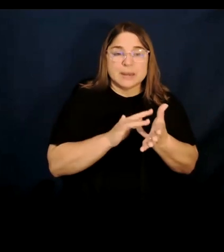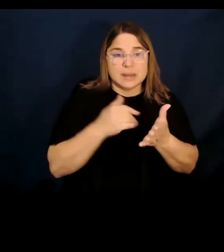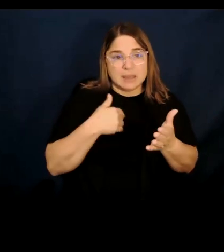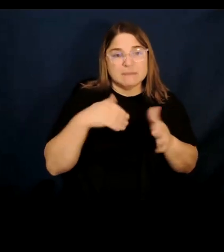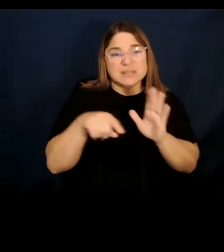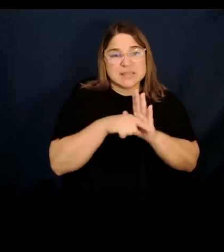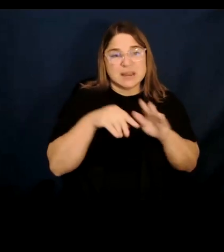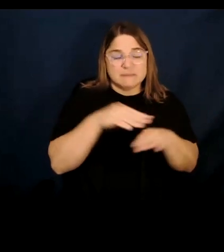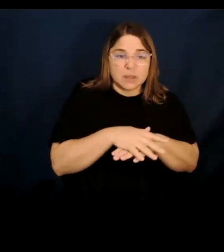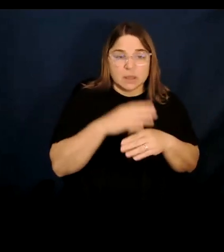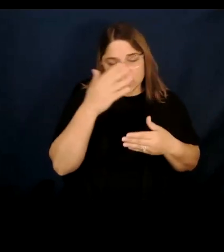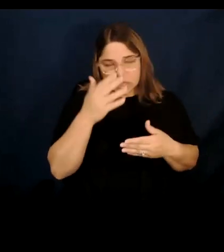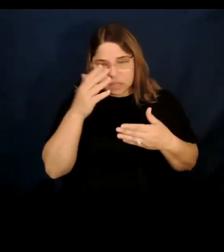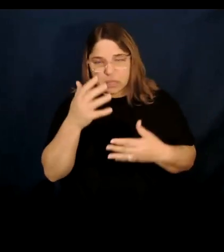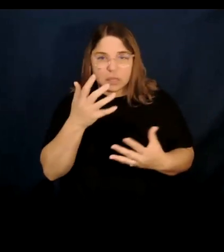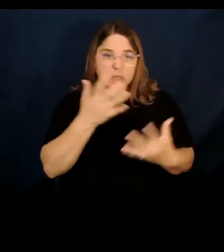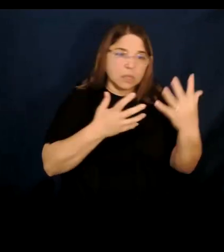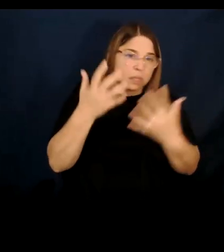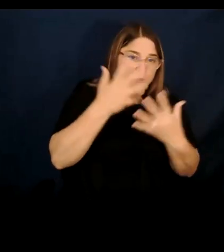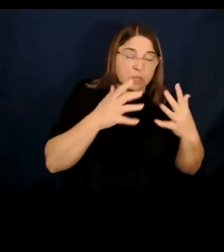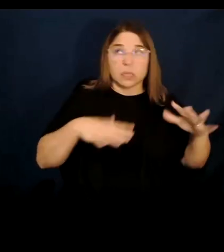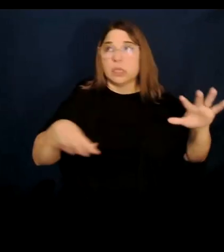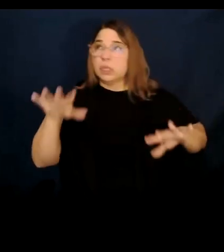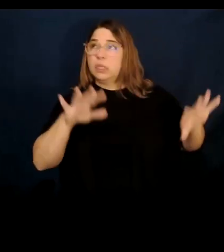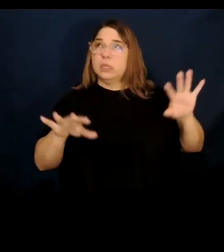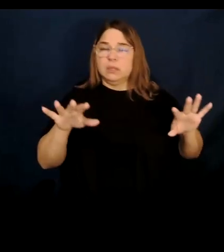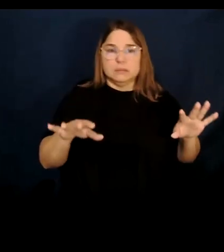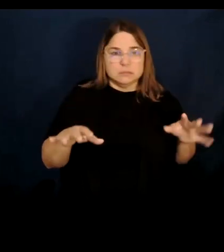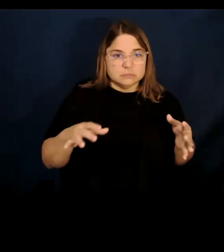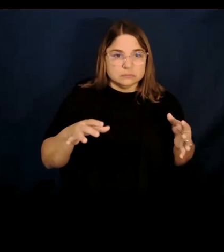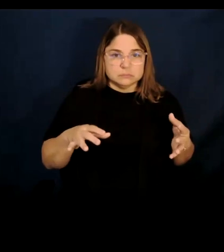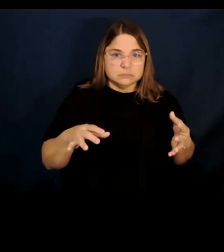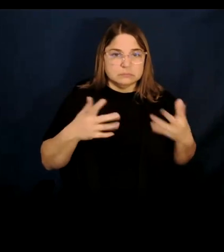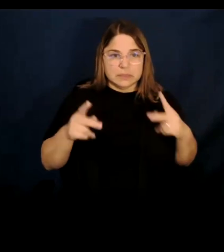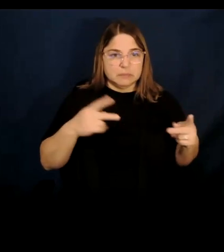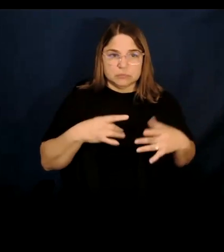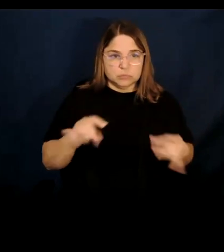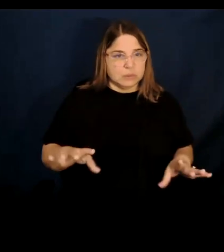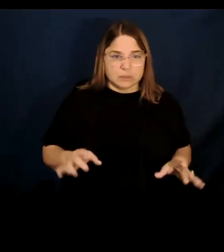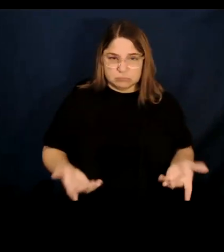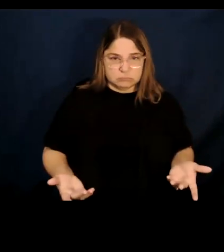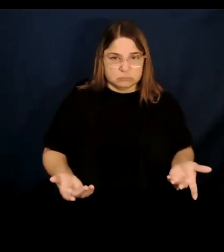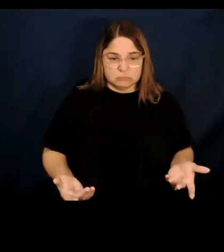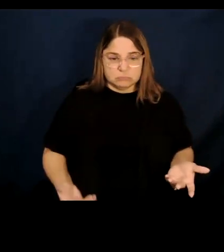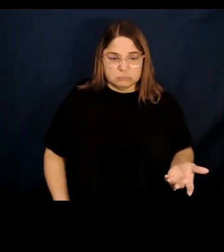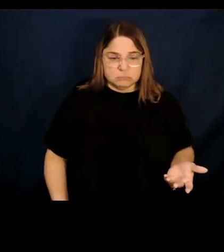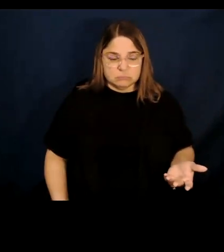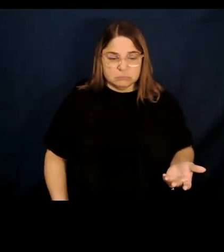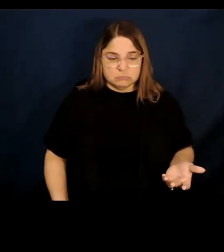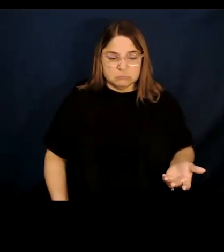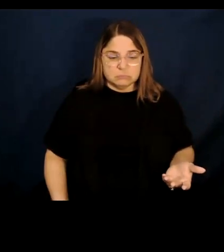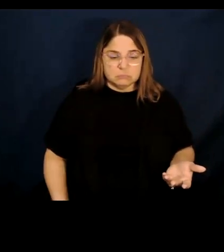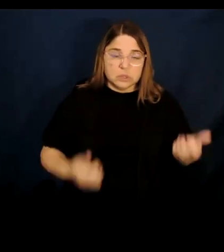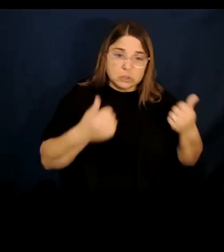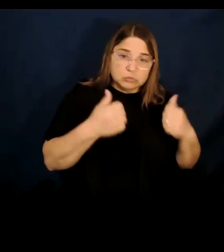effects such as drowsiness or dizziness, disorientation, which are really very undesirable. Wouldn't it be a better idea to avoid a trial and